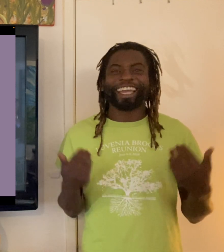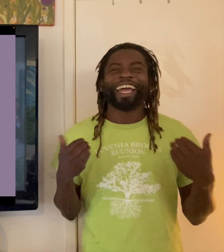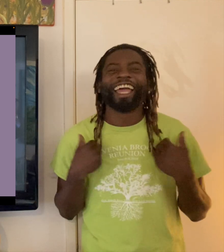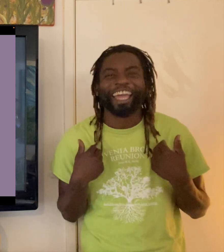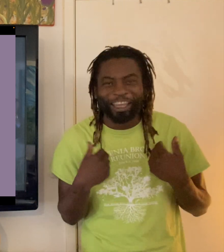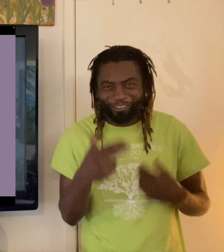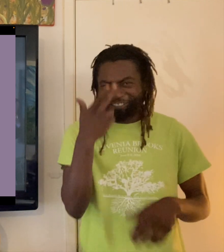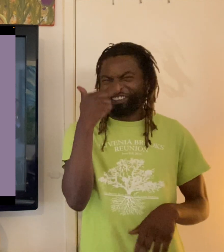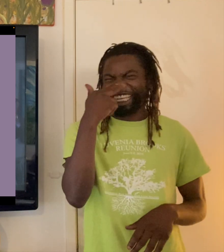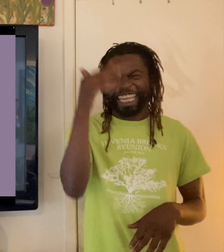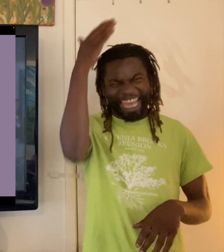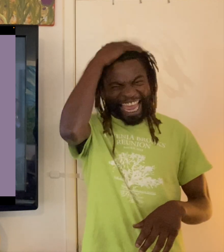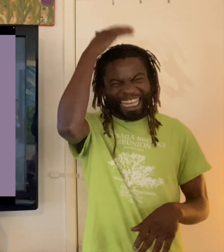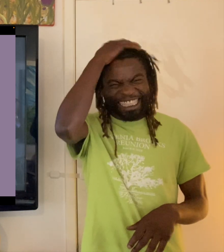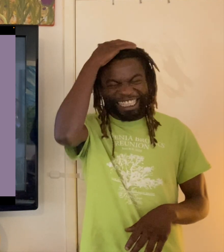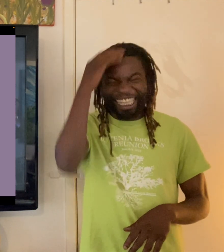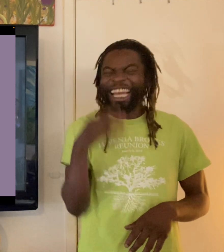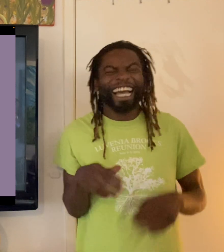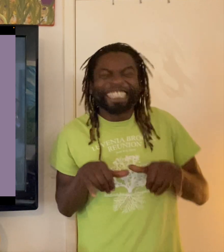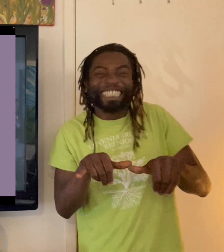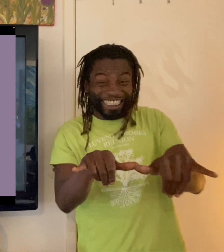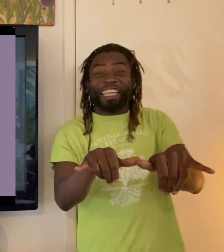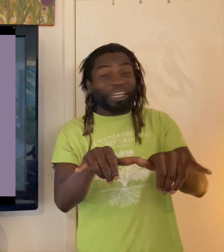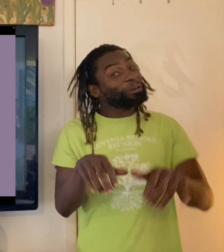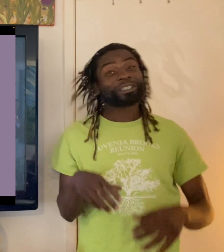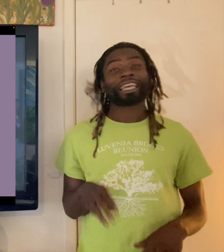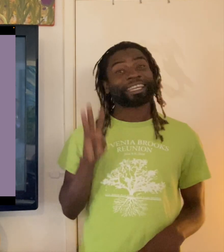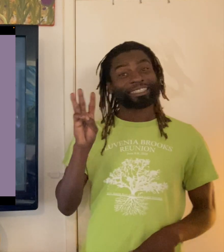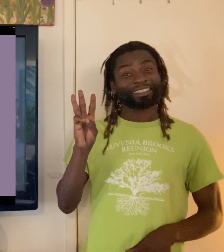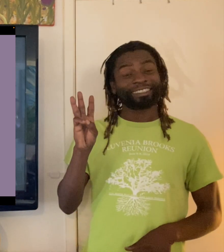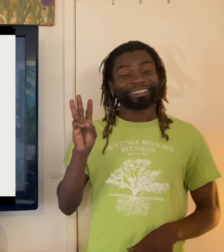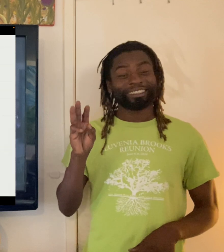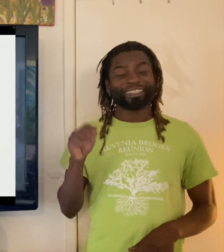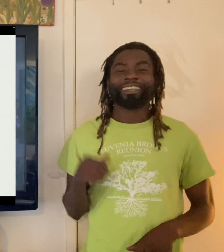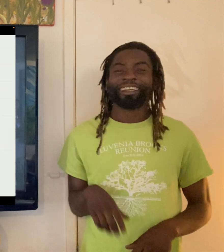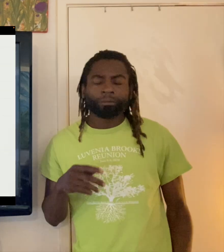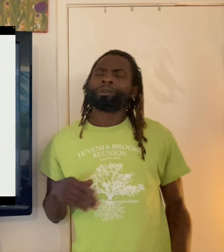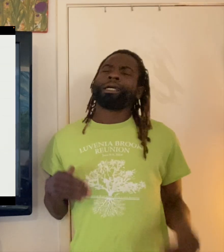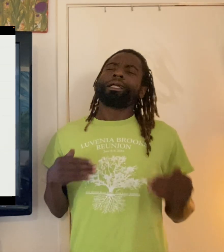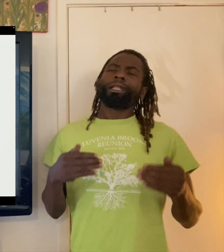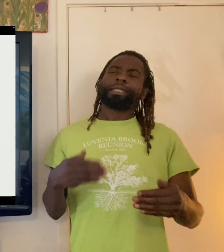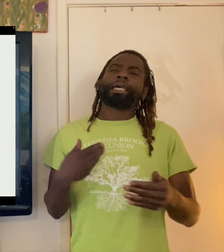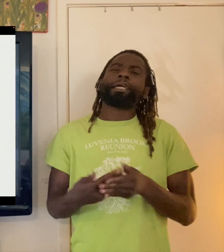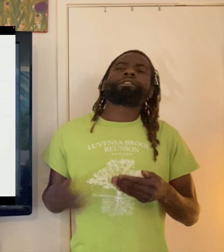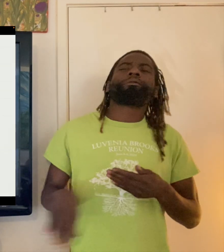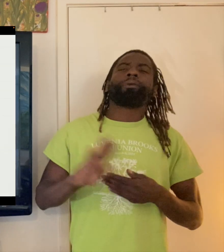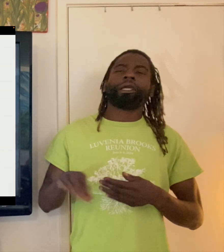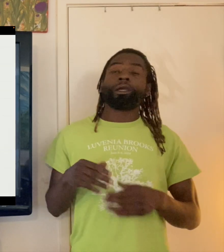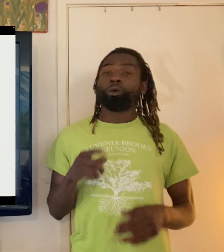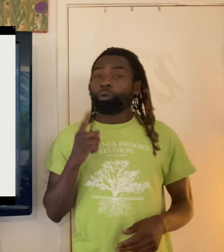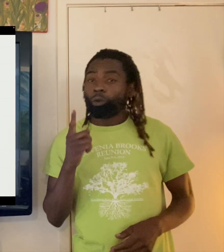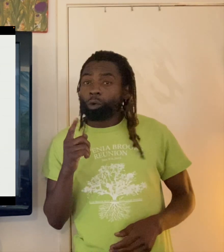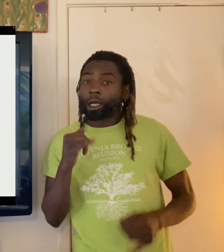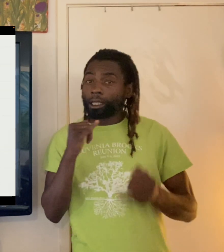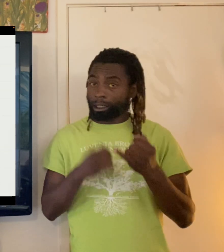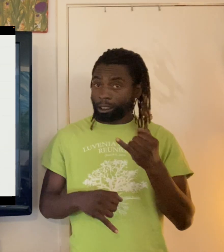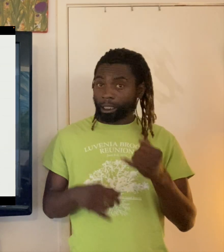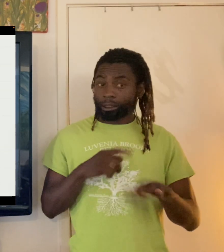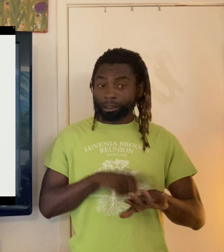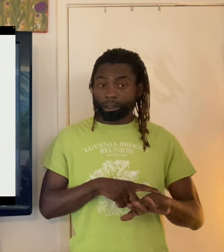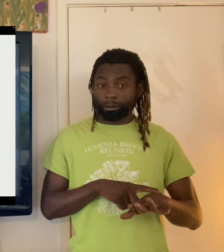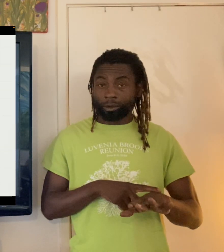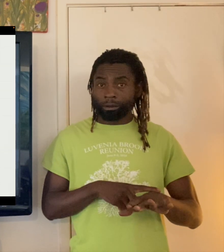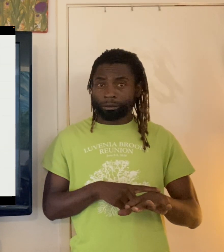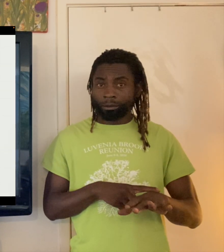have funny hats, and there would still be 6. Okay, let us do some estimating one last time with